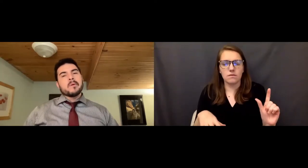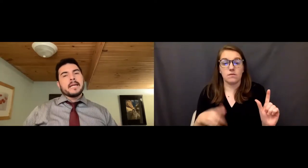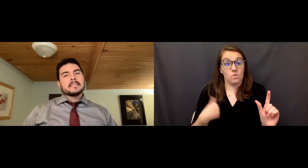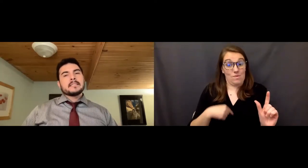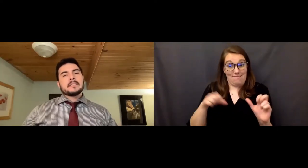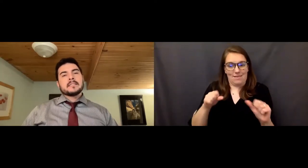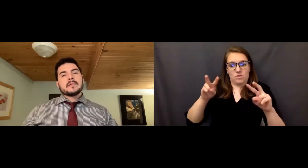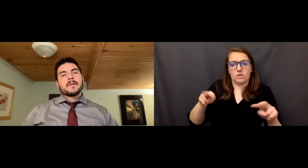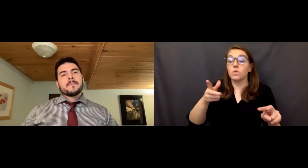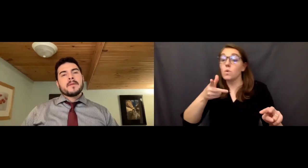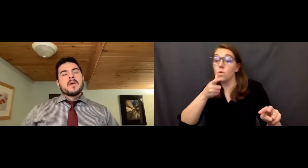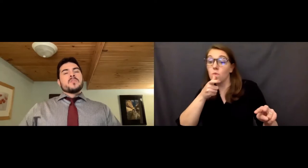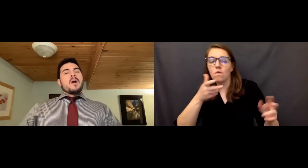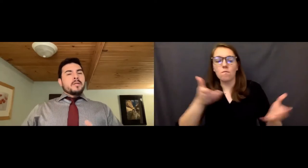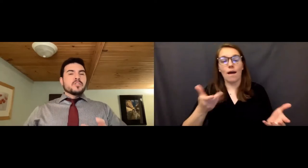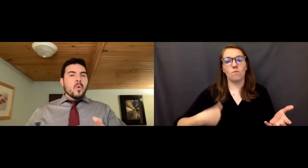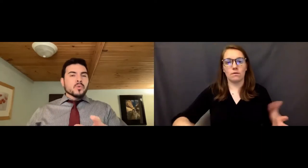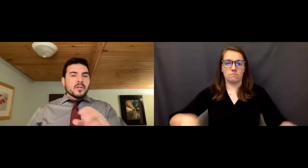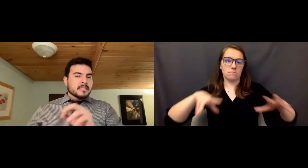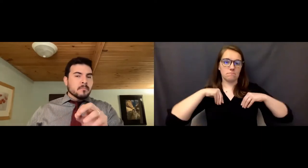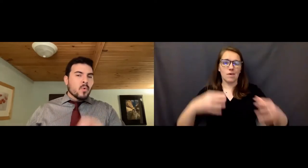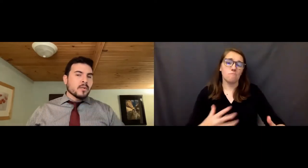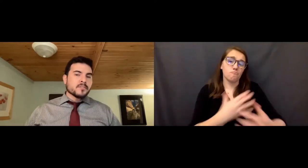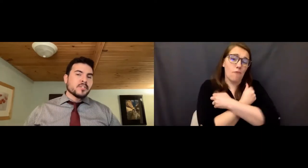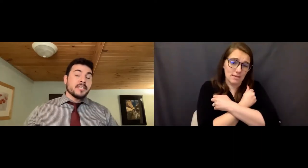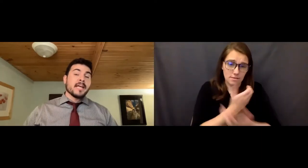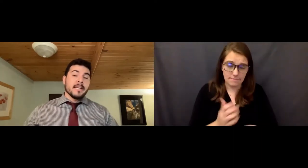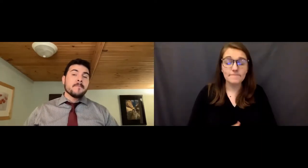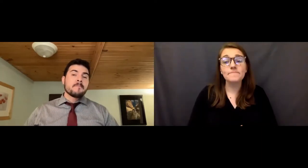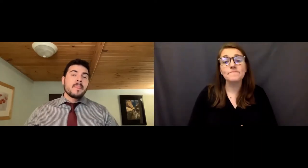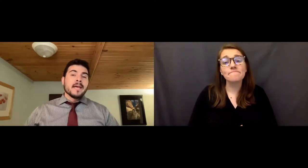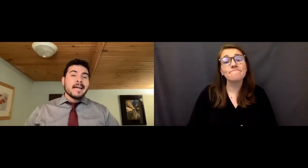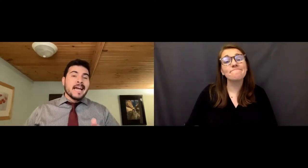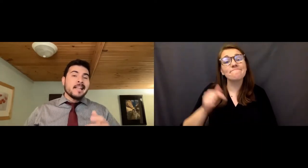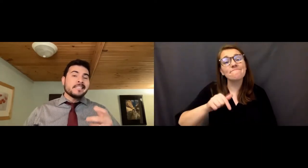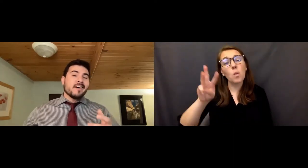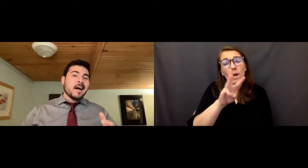we embrace. Throughout Western culture and in some corners of Christianity,